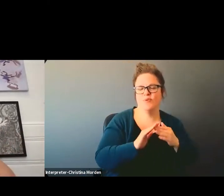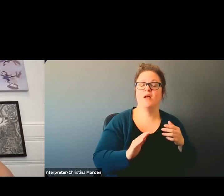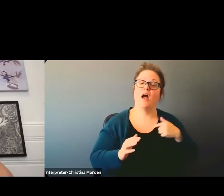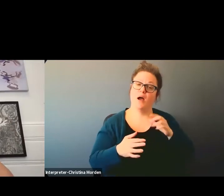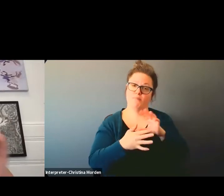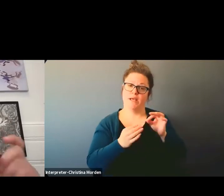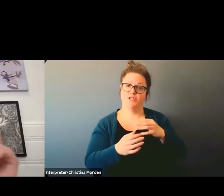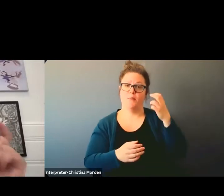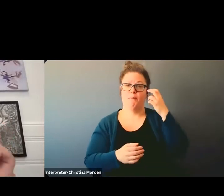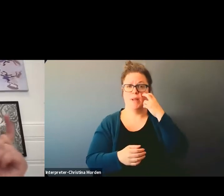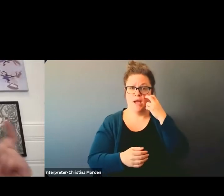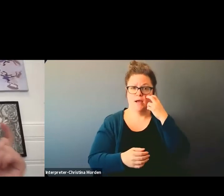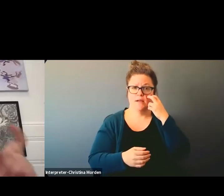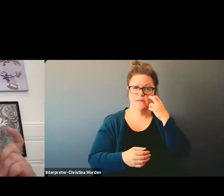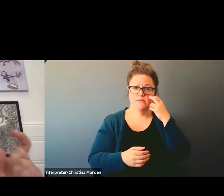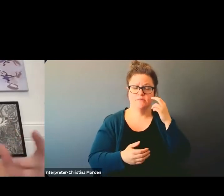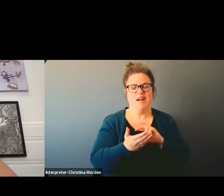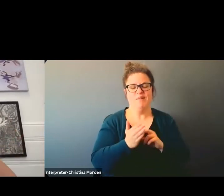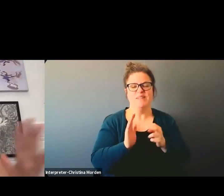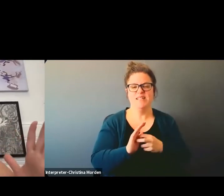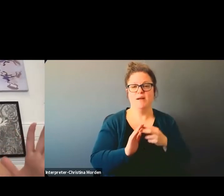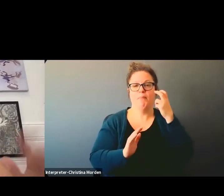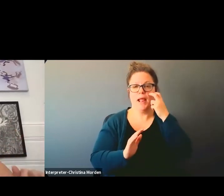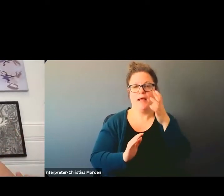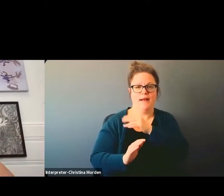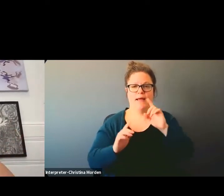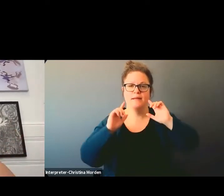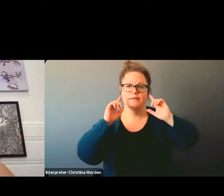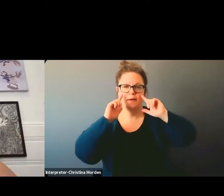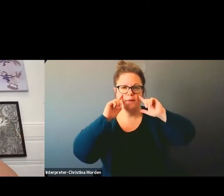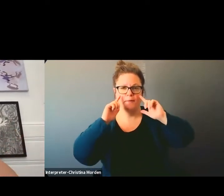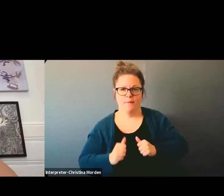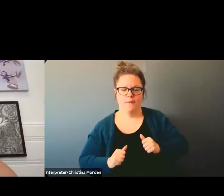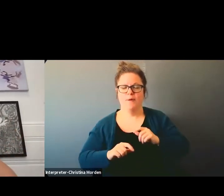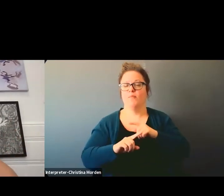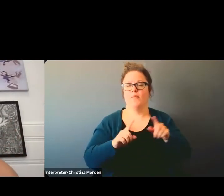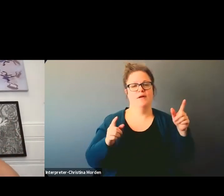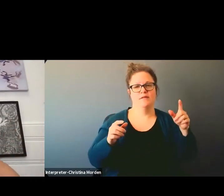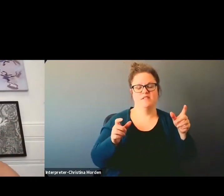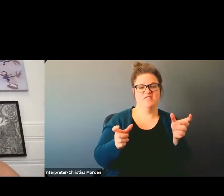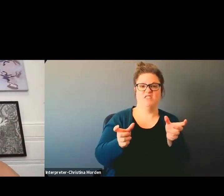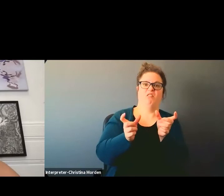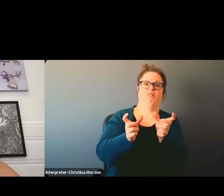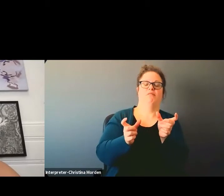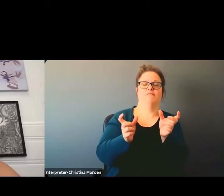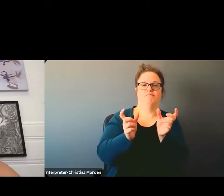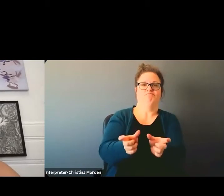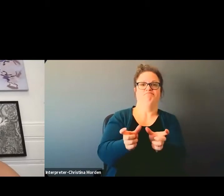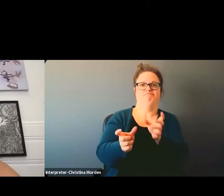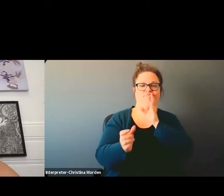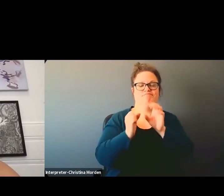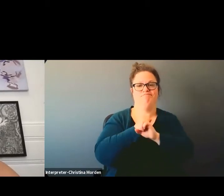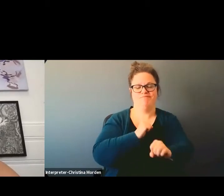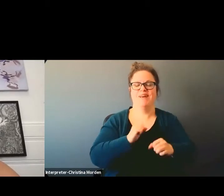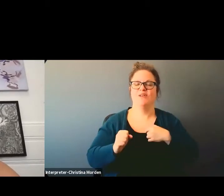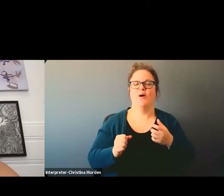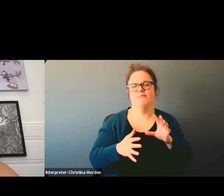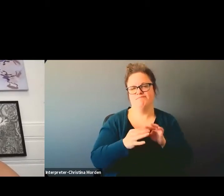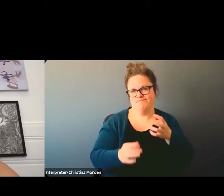and low vision, but I'm just gonna stick with blind just for brevity's sake. So low vision is defined